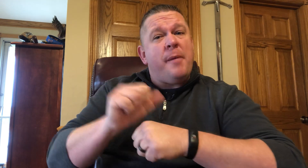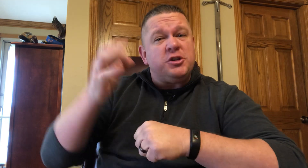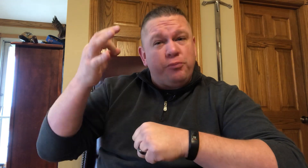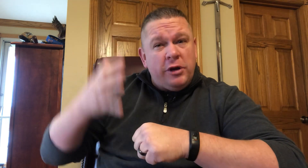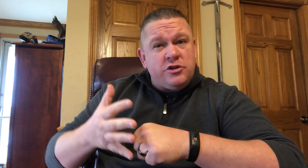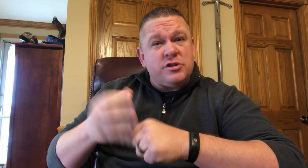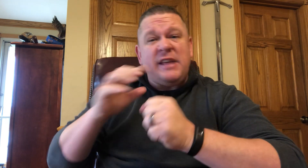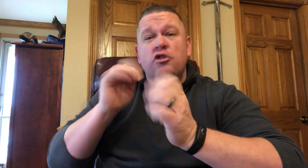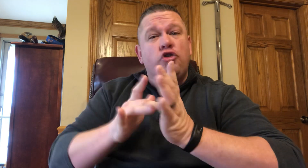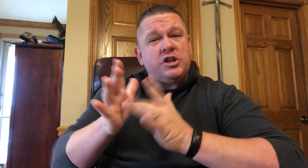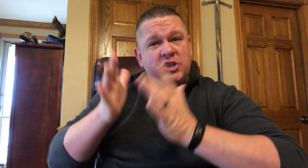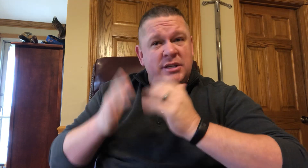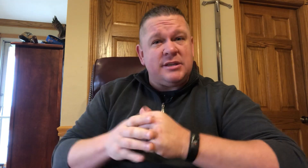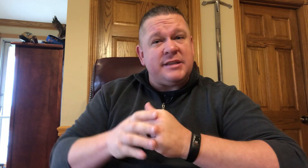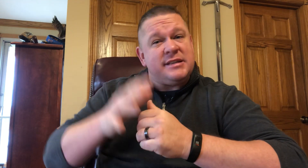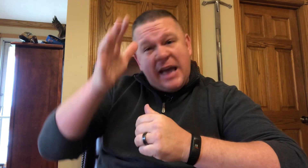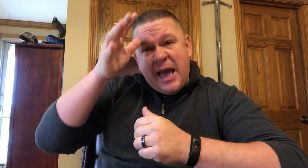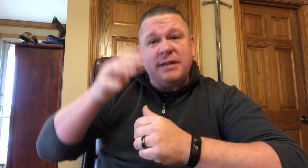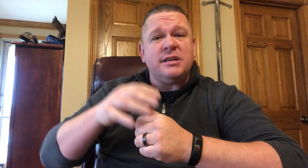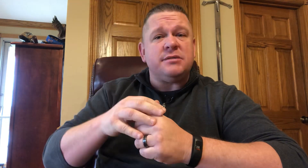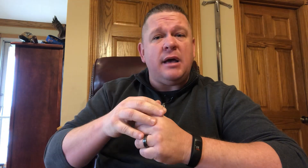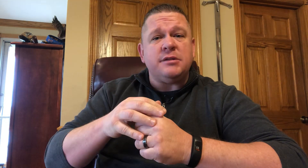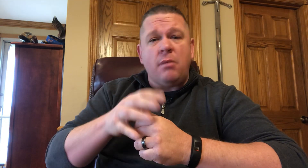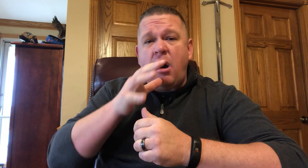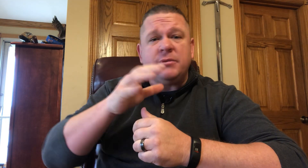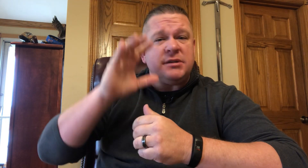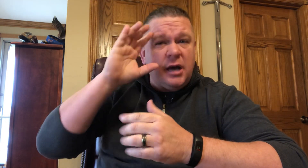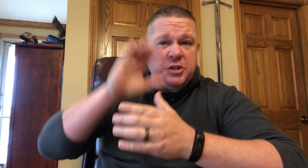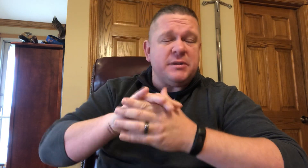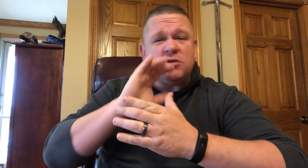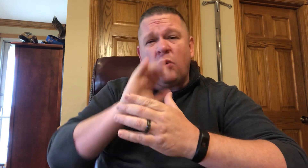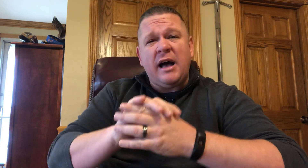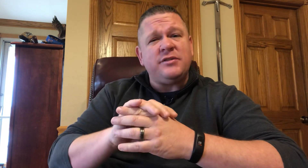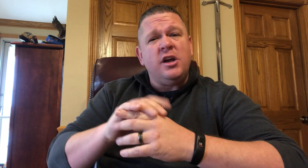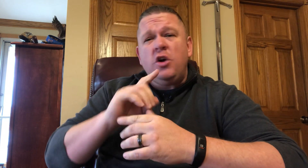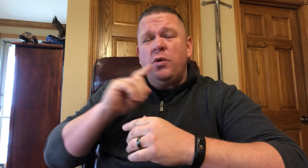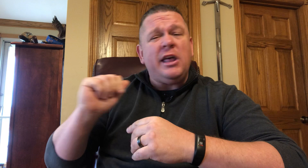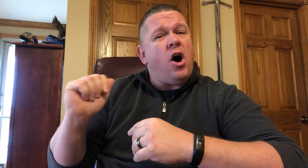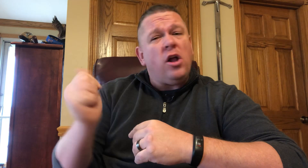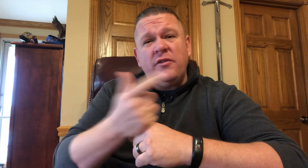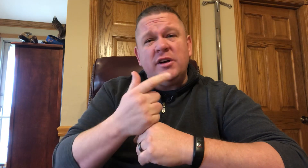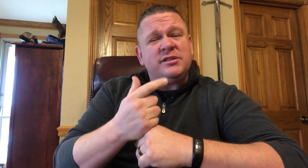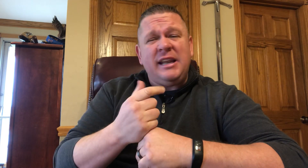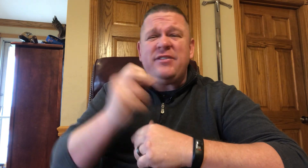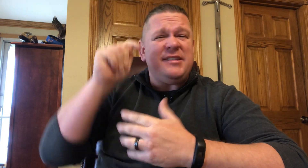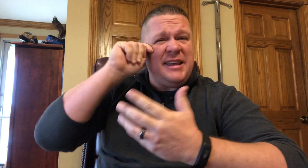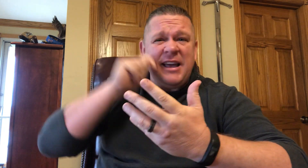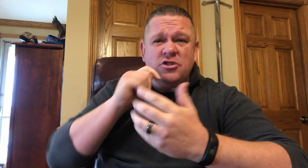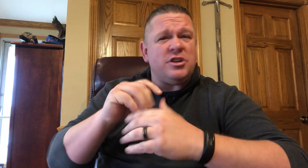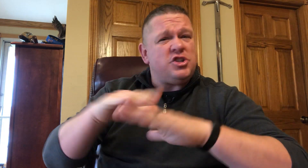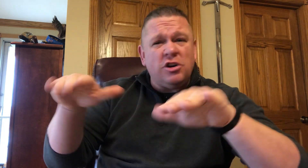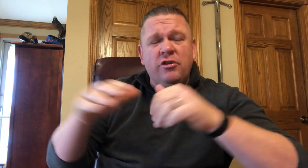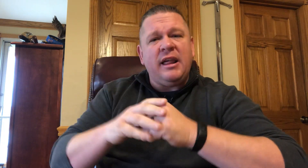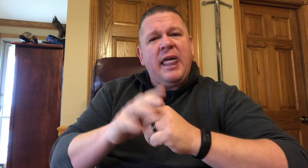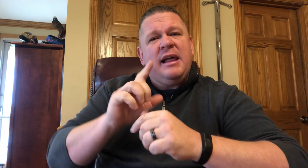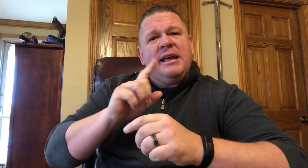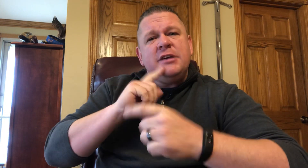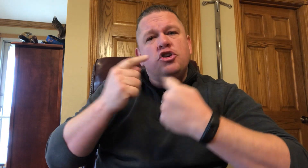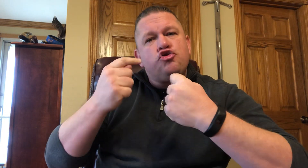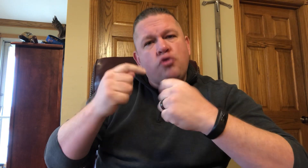as preachers and even Christians, as dads, as moms, as husbands, as wives, really all of us, and even teenagers and children, is to try